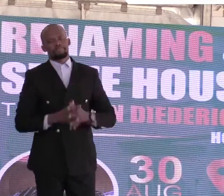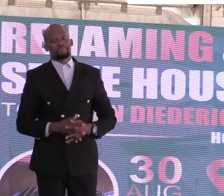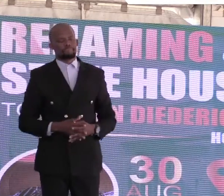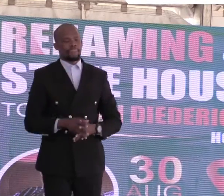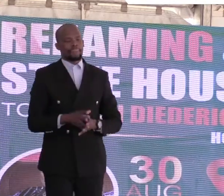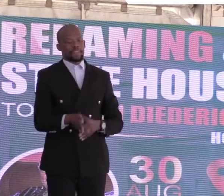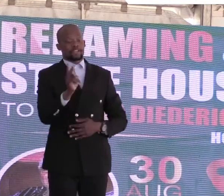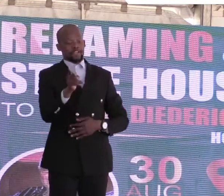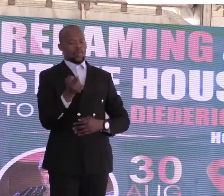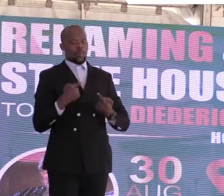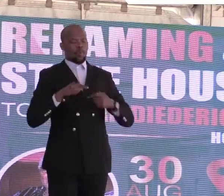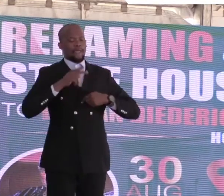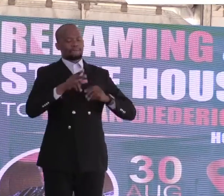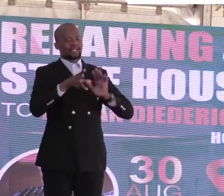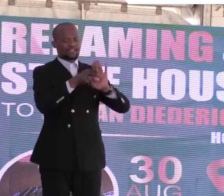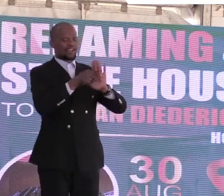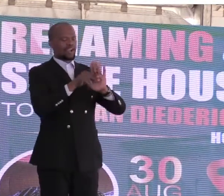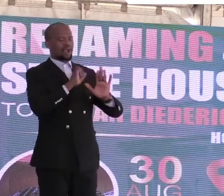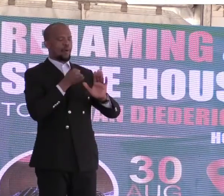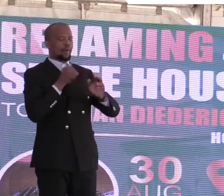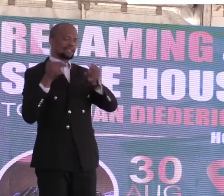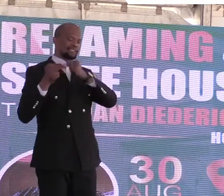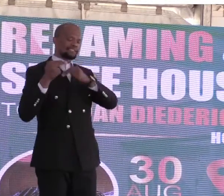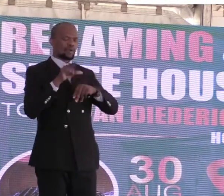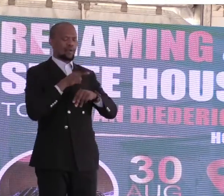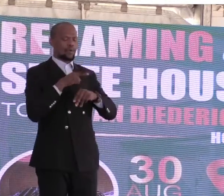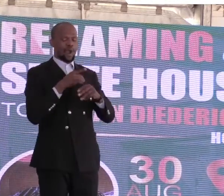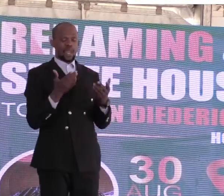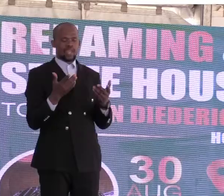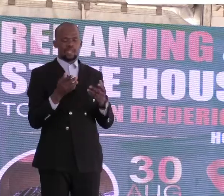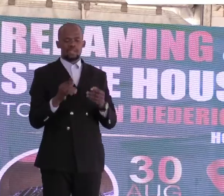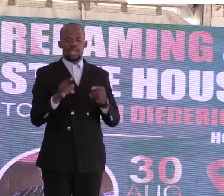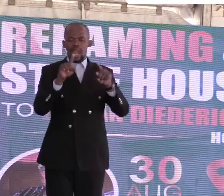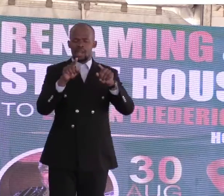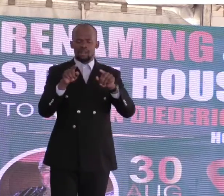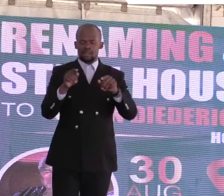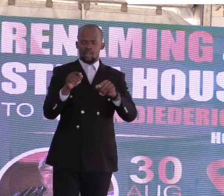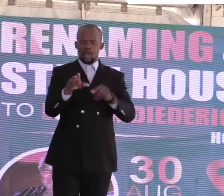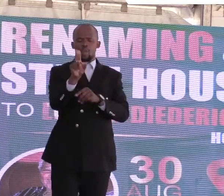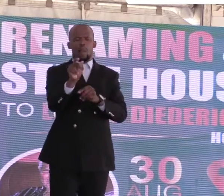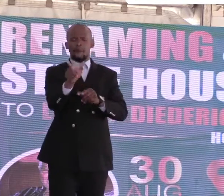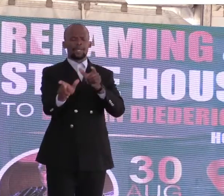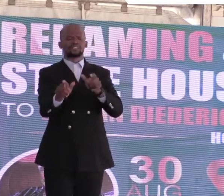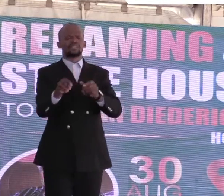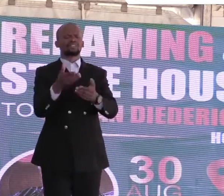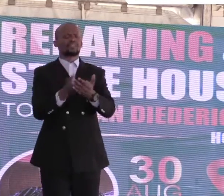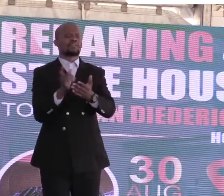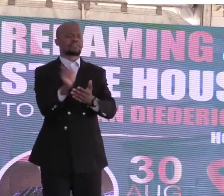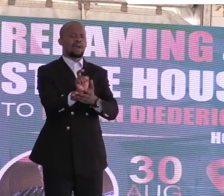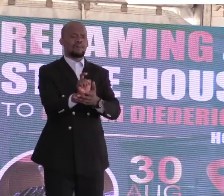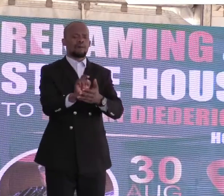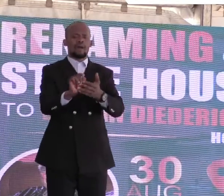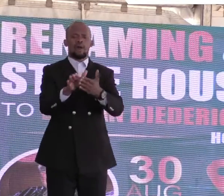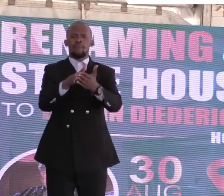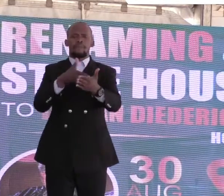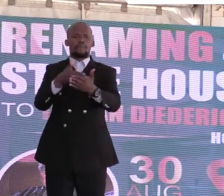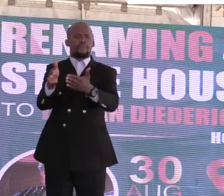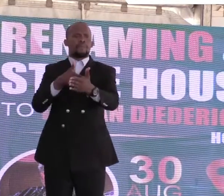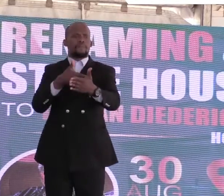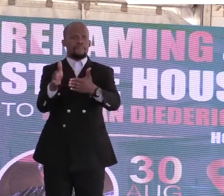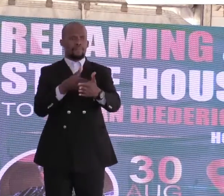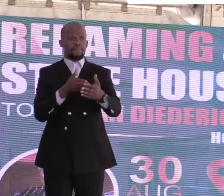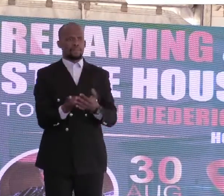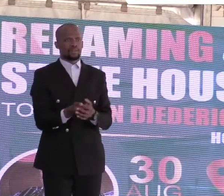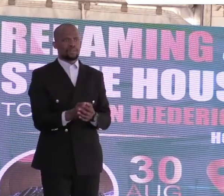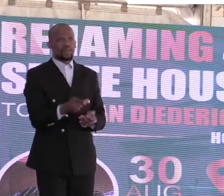Therefore, we need to record our history so that no one will wipe us out. If we don't properly record our history, you would find a